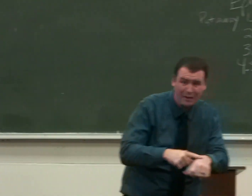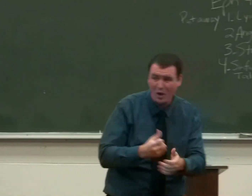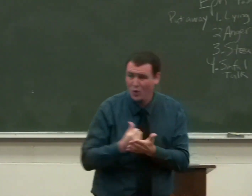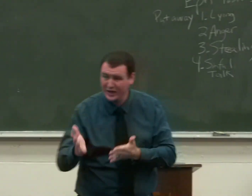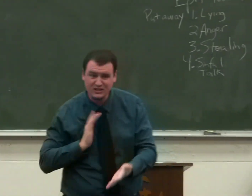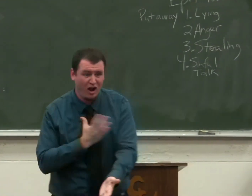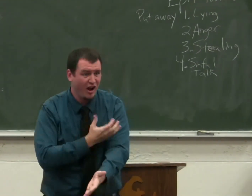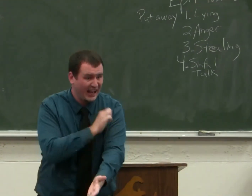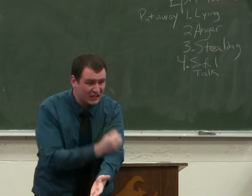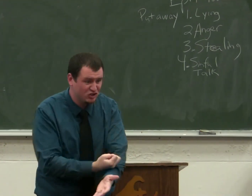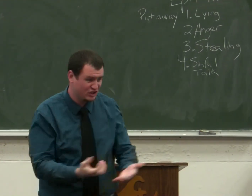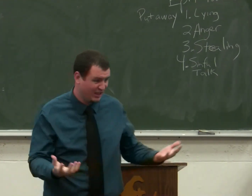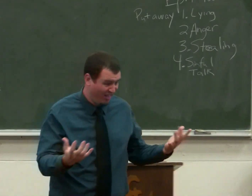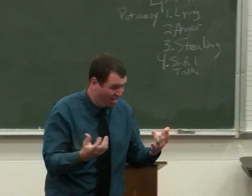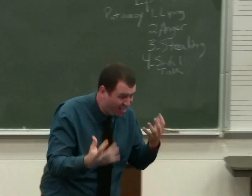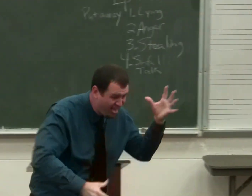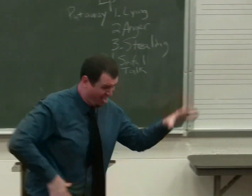We're wasting our time, our energies.